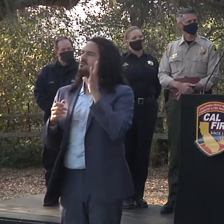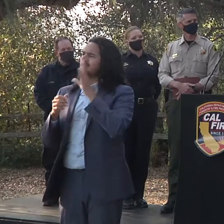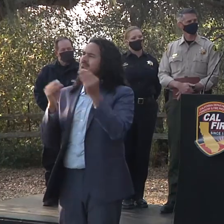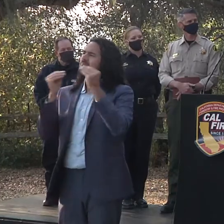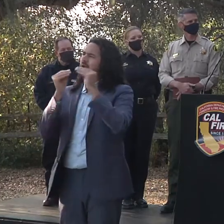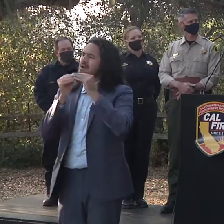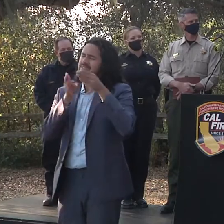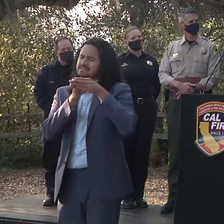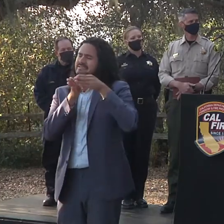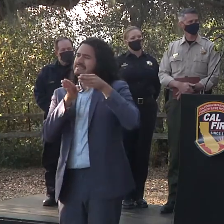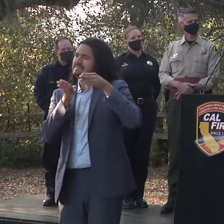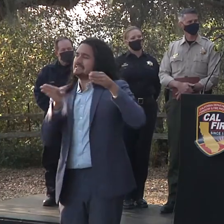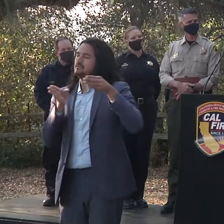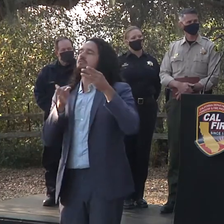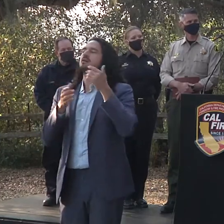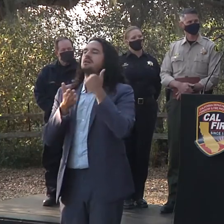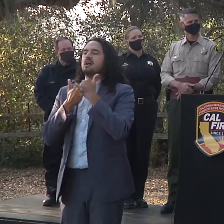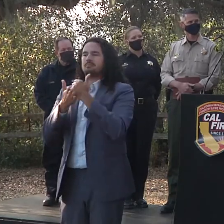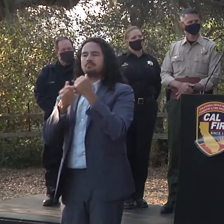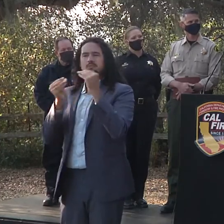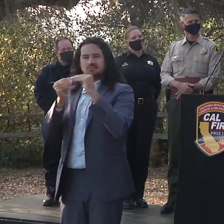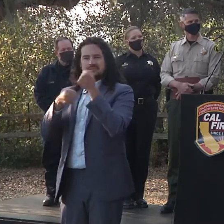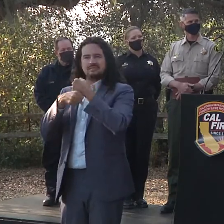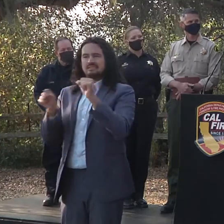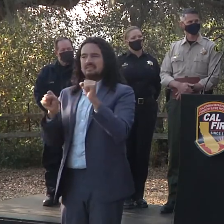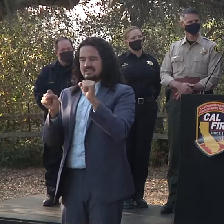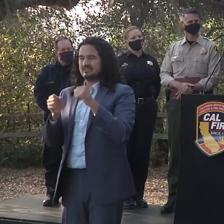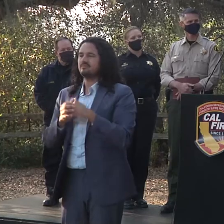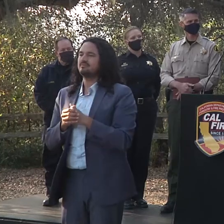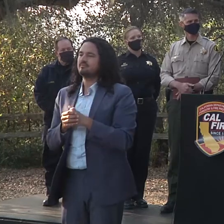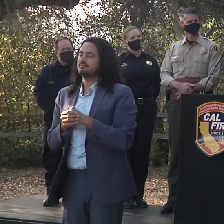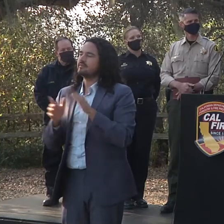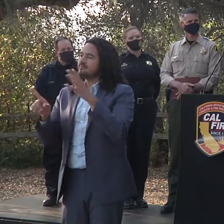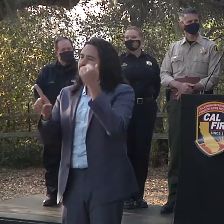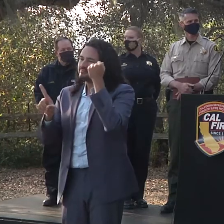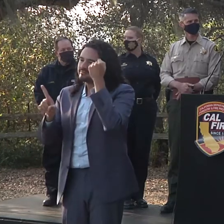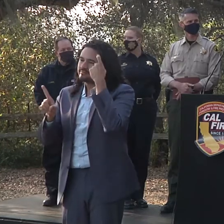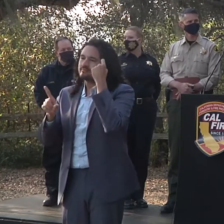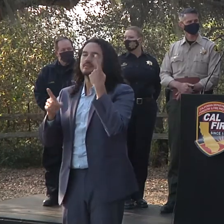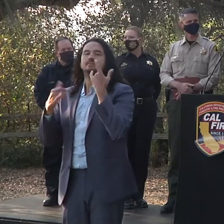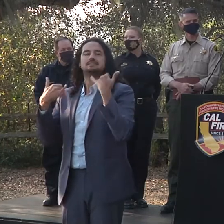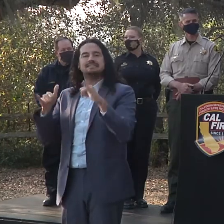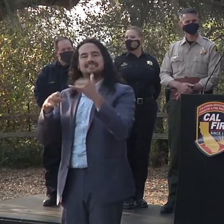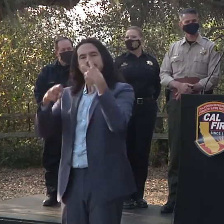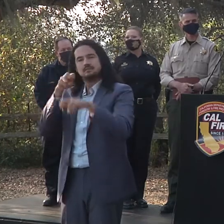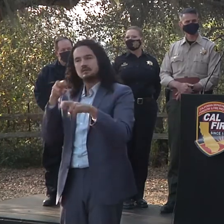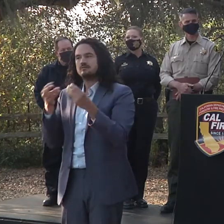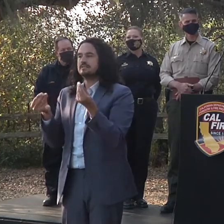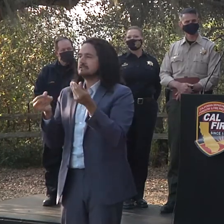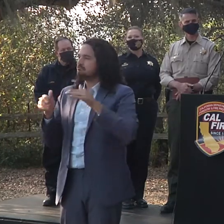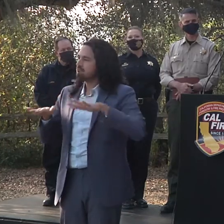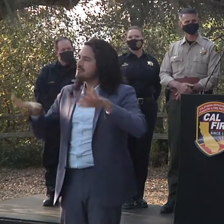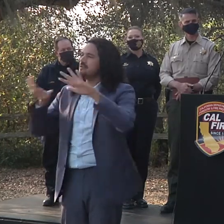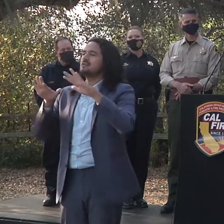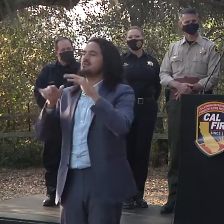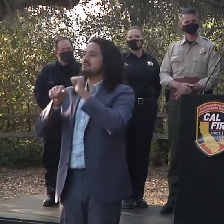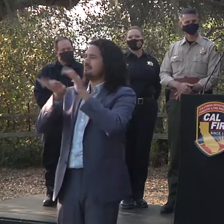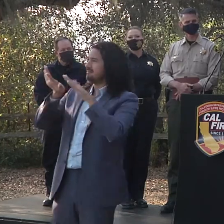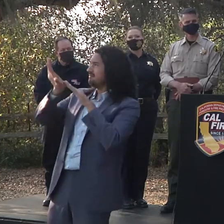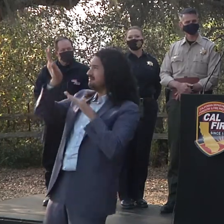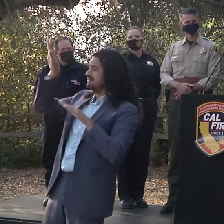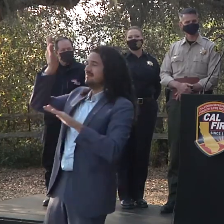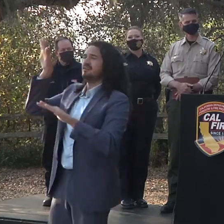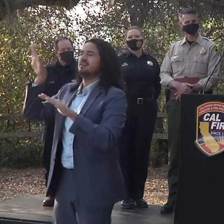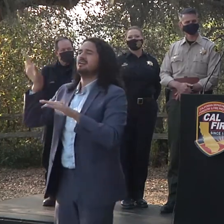Again, a lot of difficult terrain, the steep terrain, the fuels, the heavy fuels. We've had a couple areas